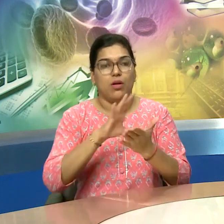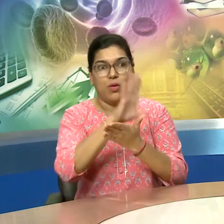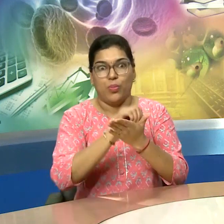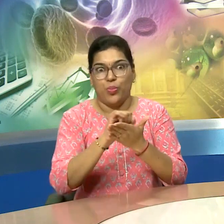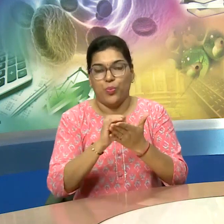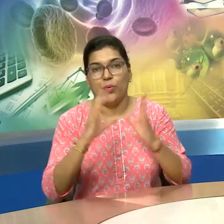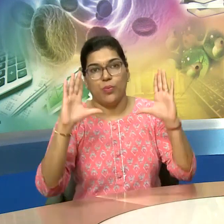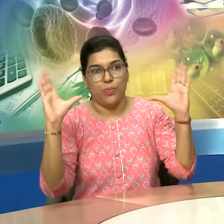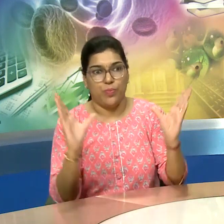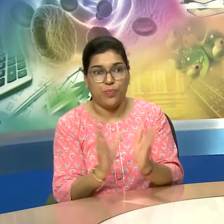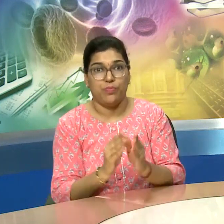natural habitats are being destroyed.